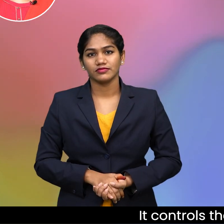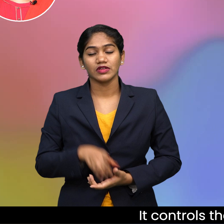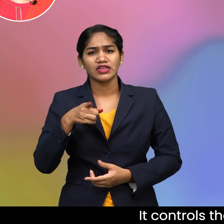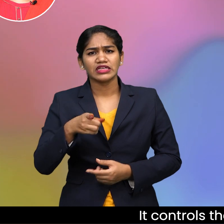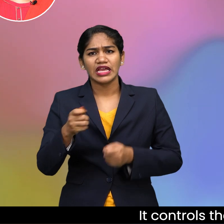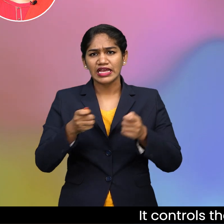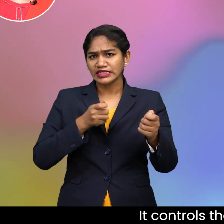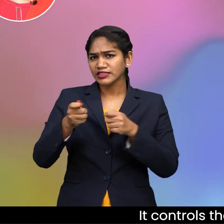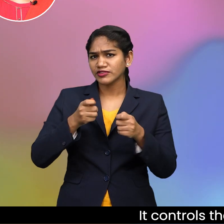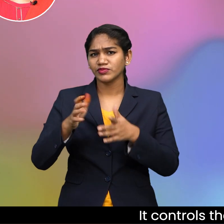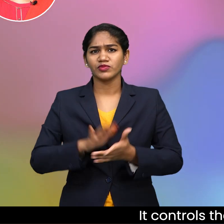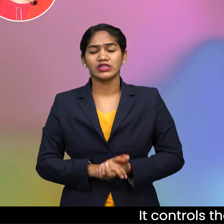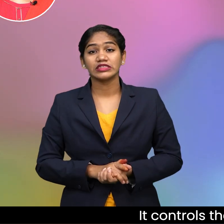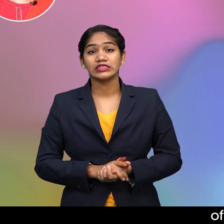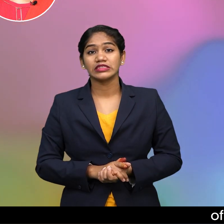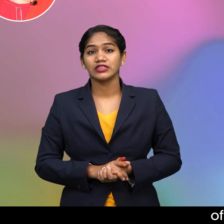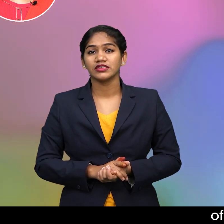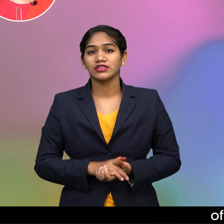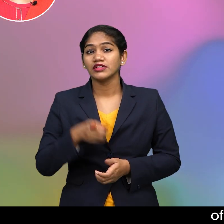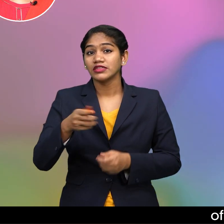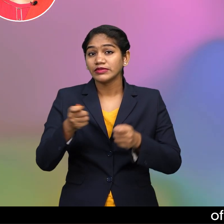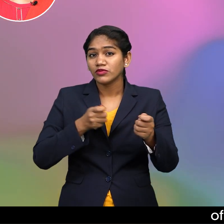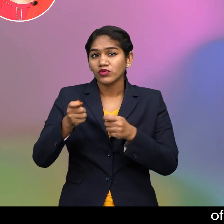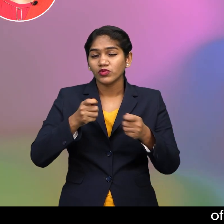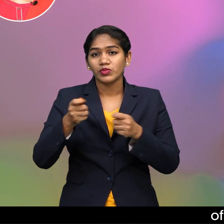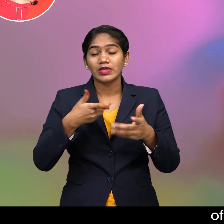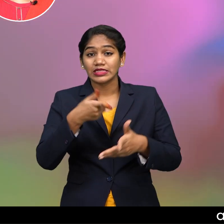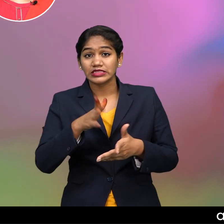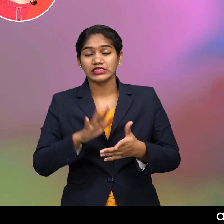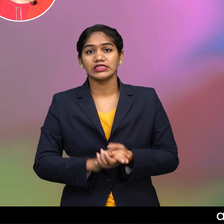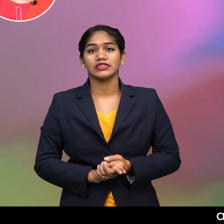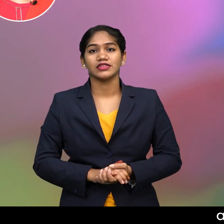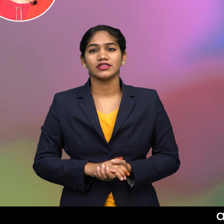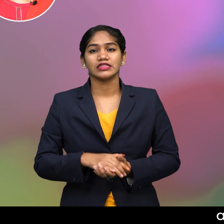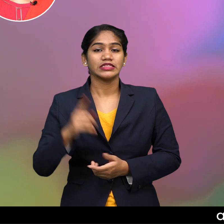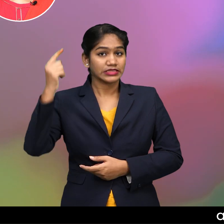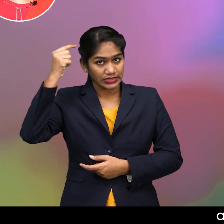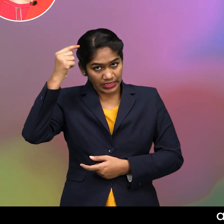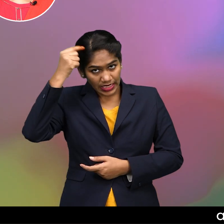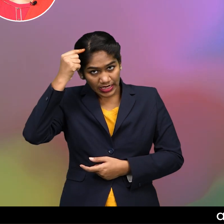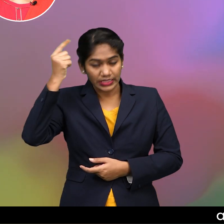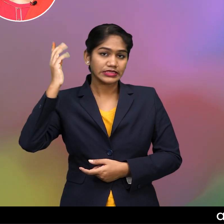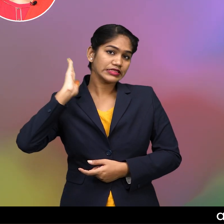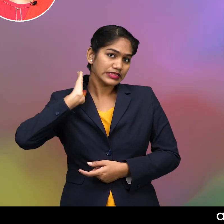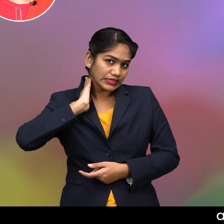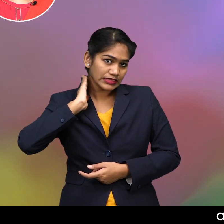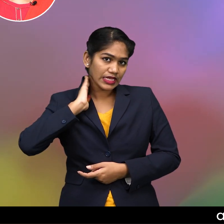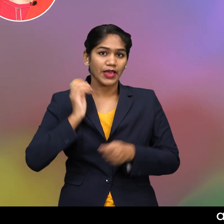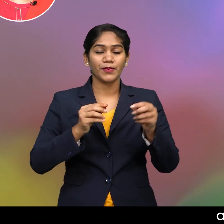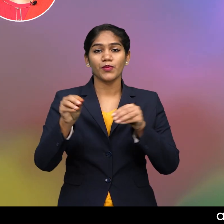It controls the reflex movements of the head and neck